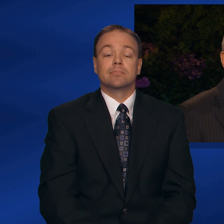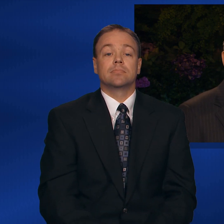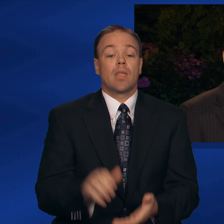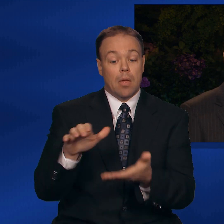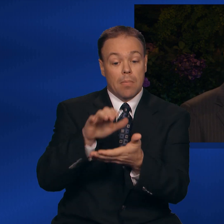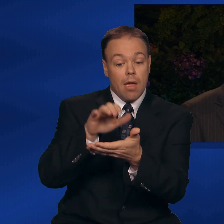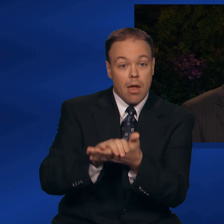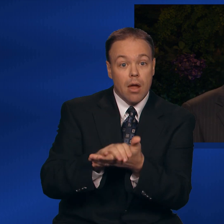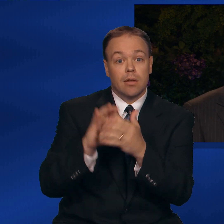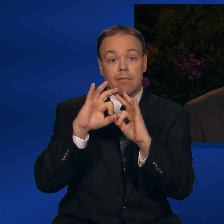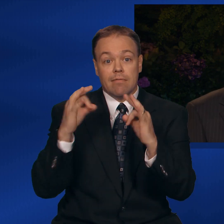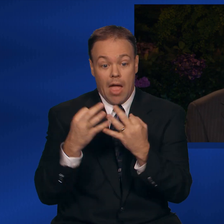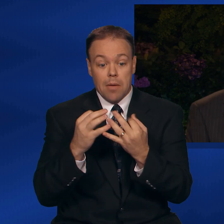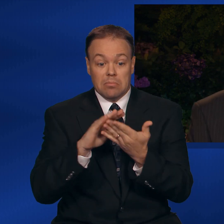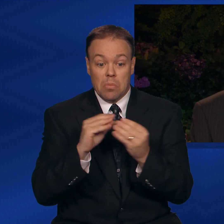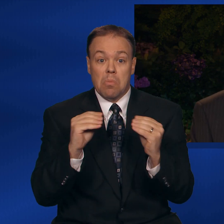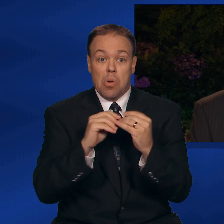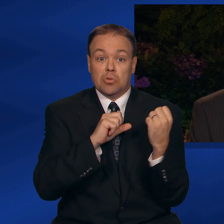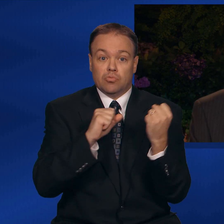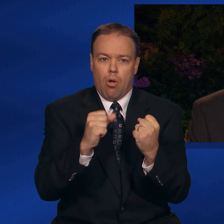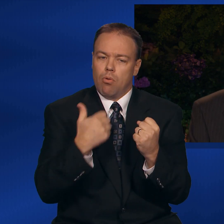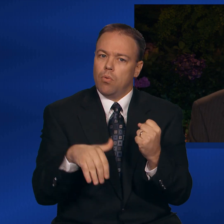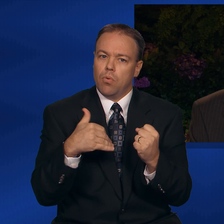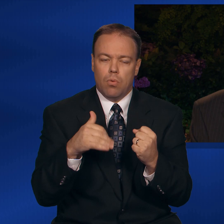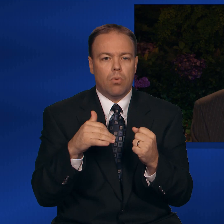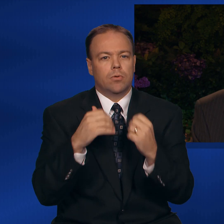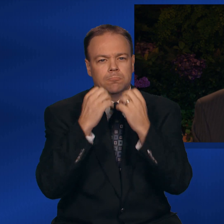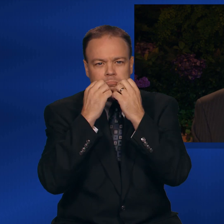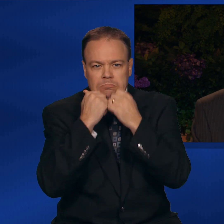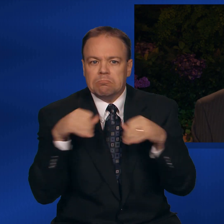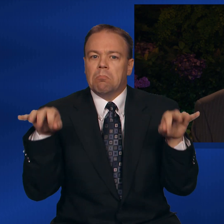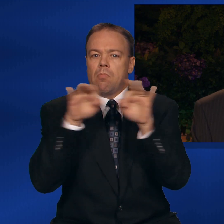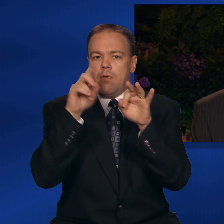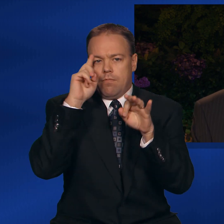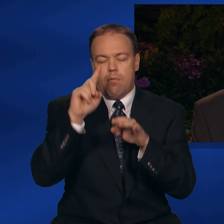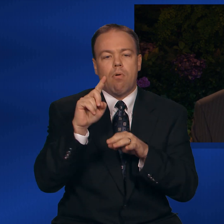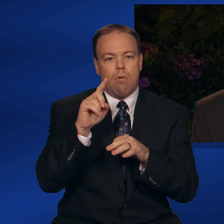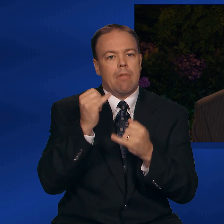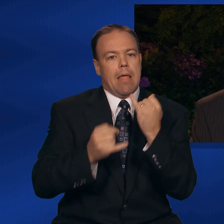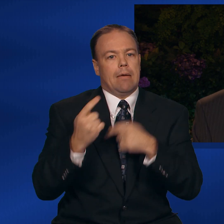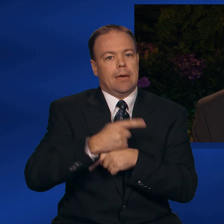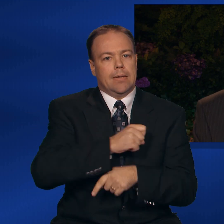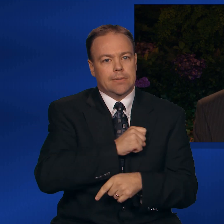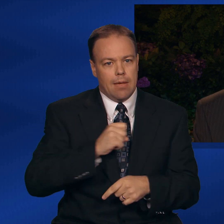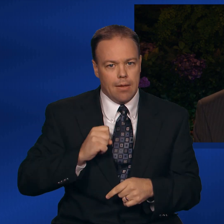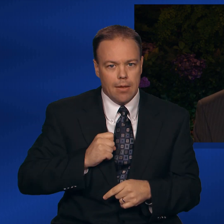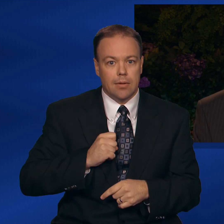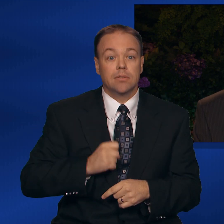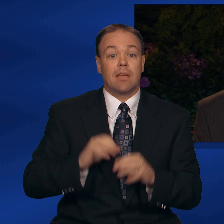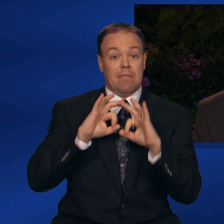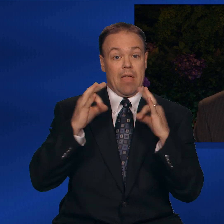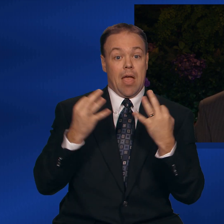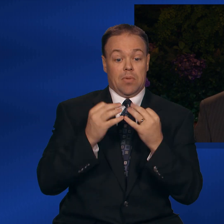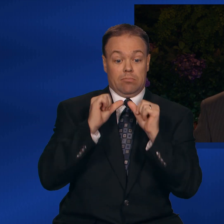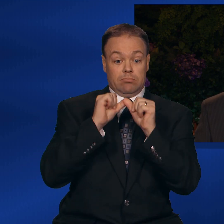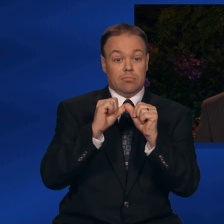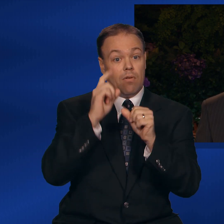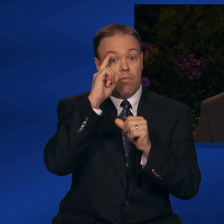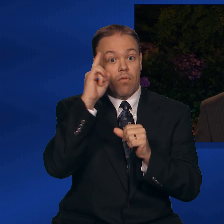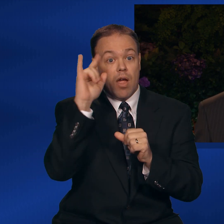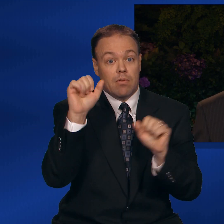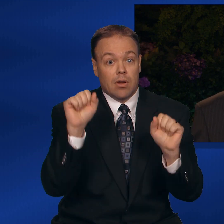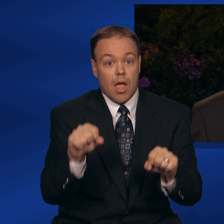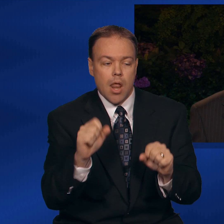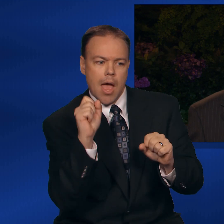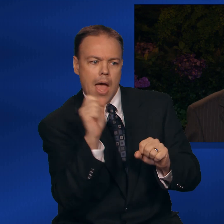marriages and families is of utmost importance to Latter-day Saints. Families can be together forever. Ask the missionaries